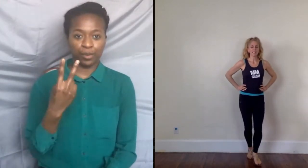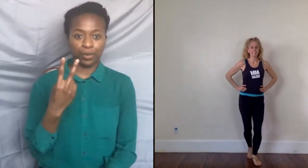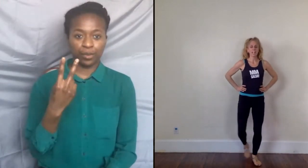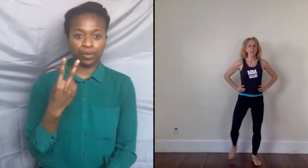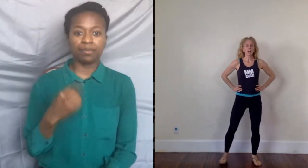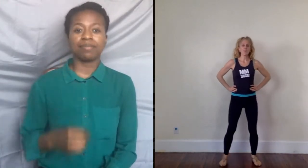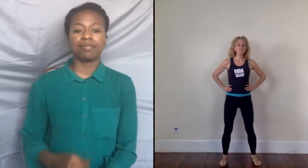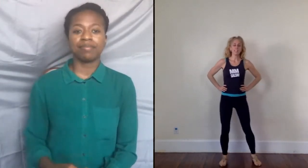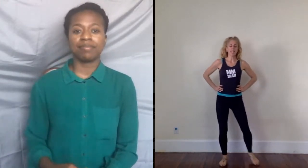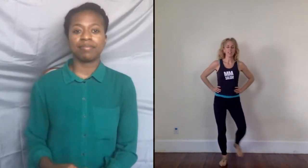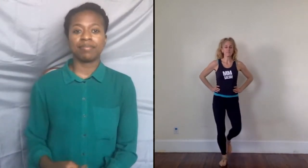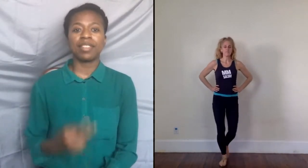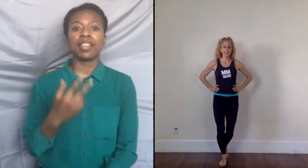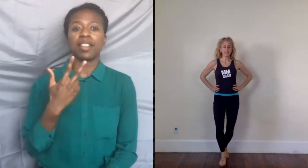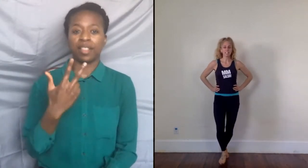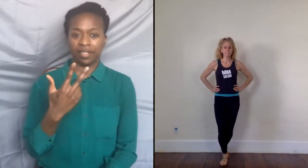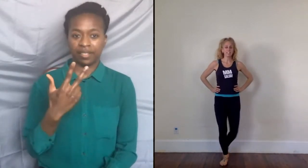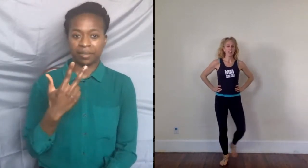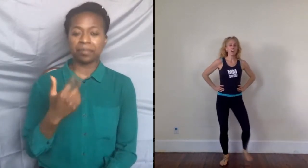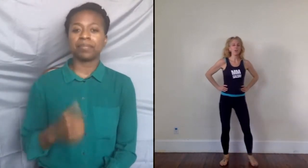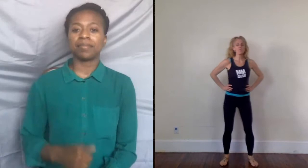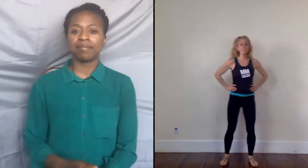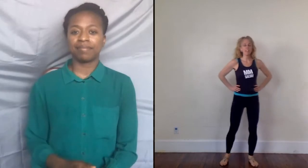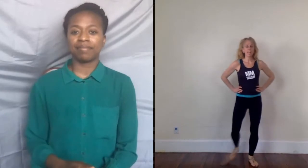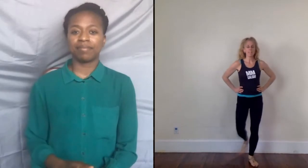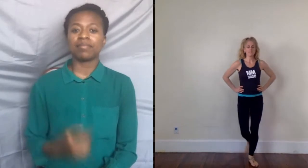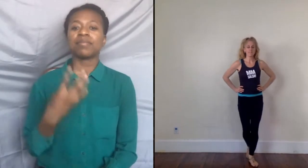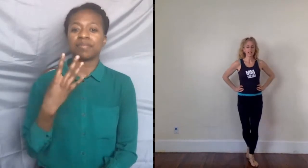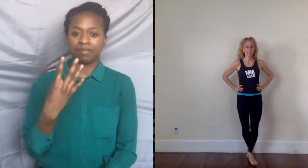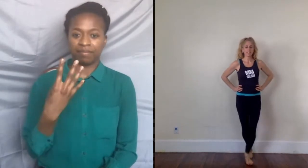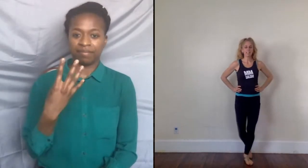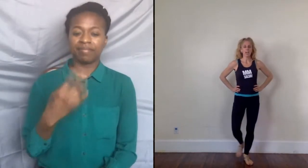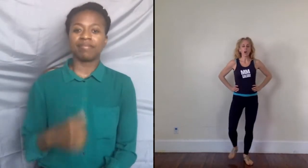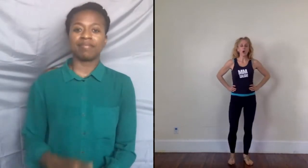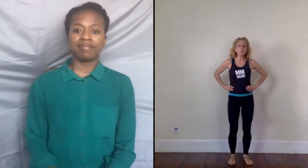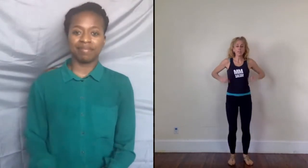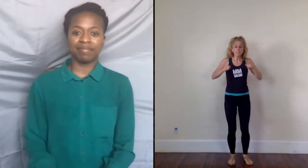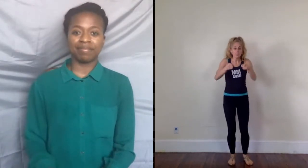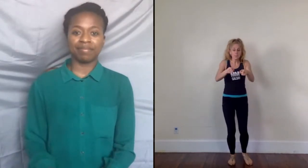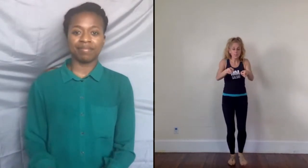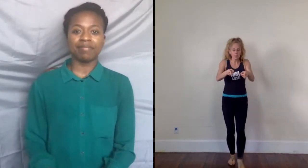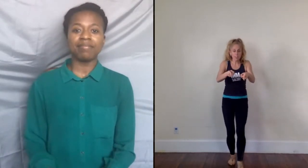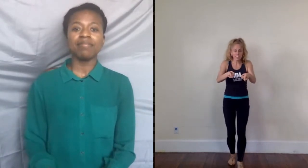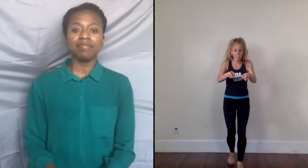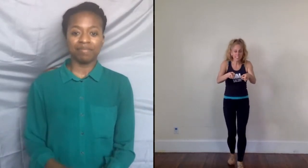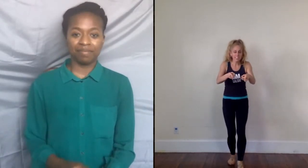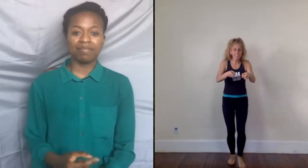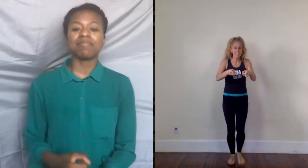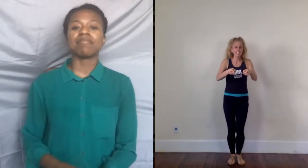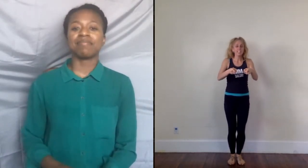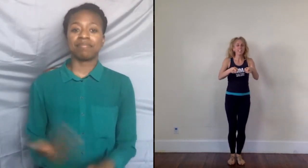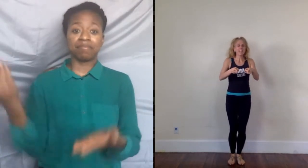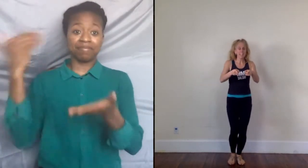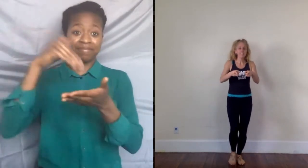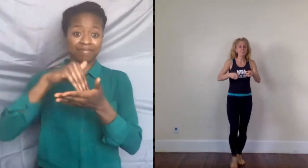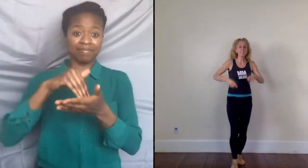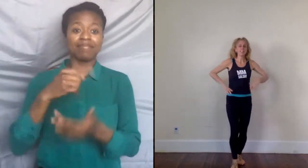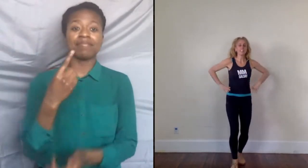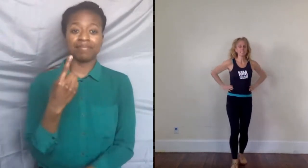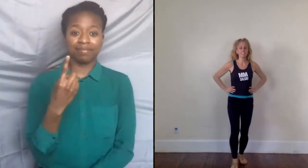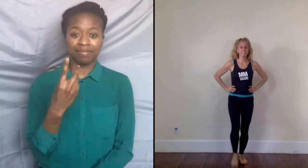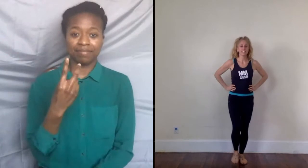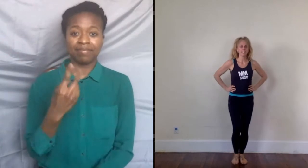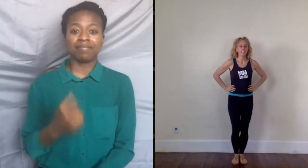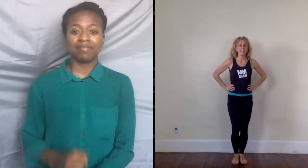back, open and back, open and back, open to the front, and